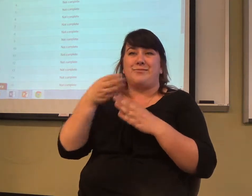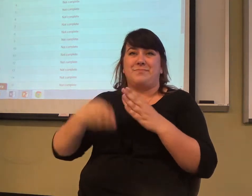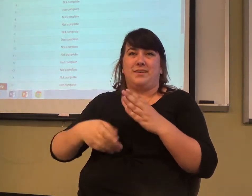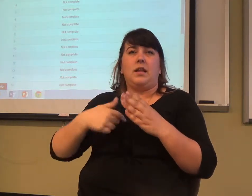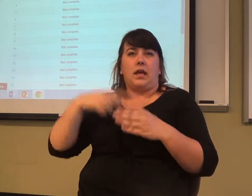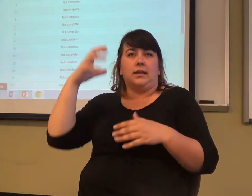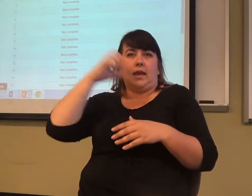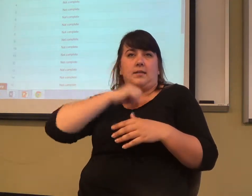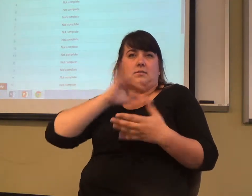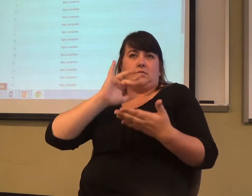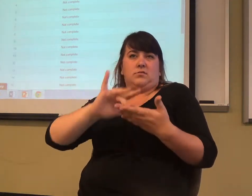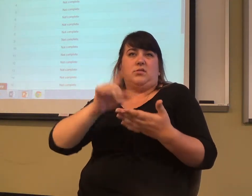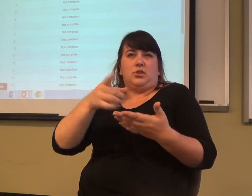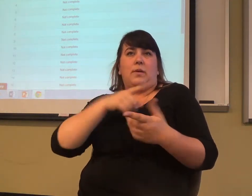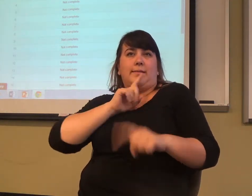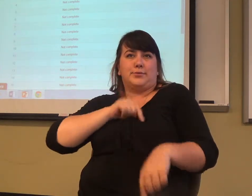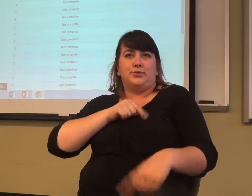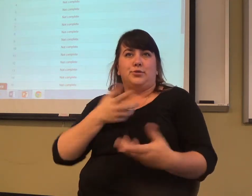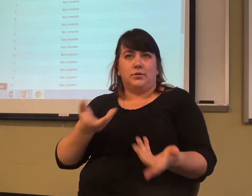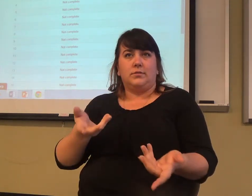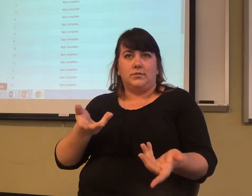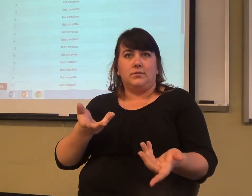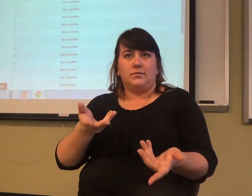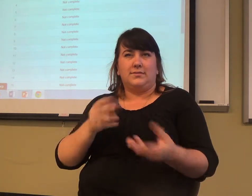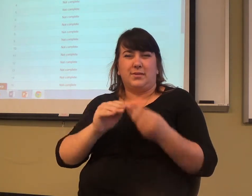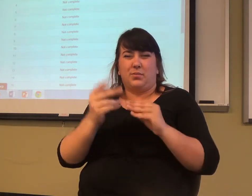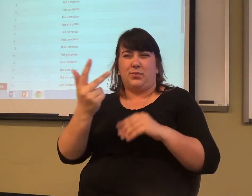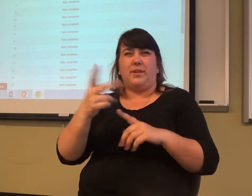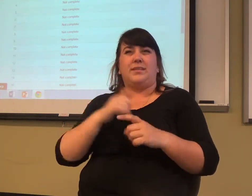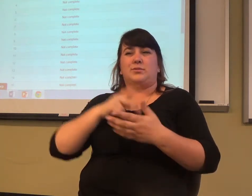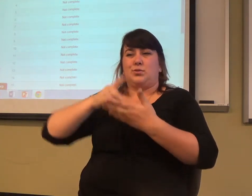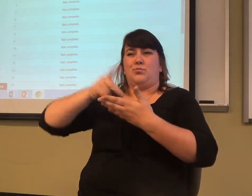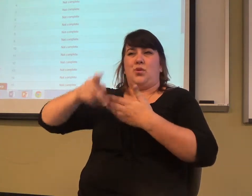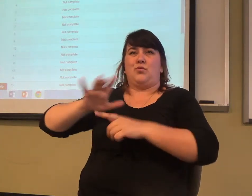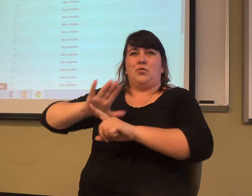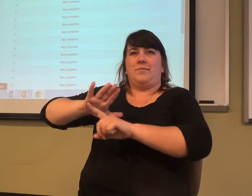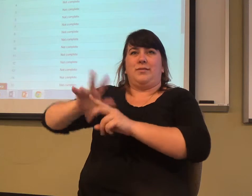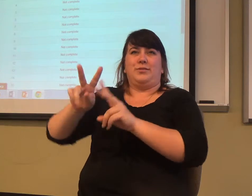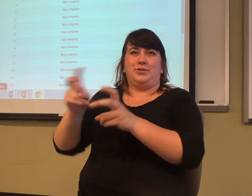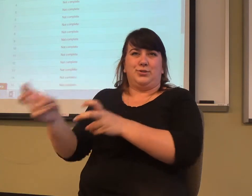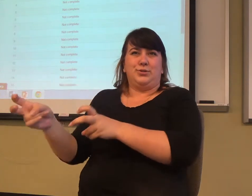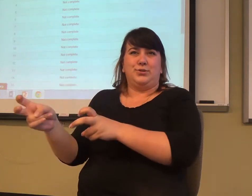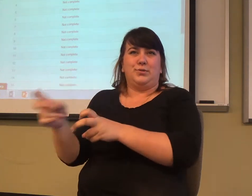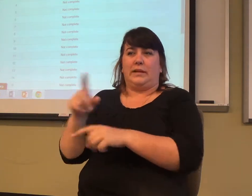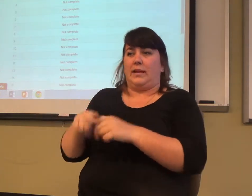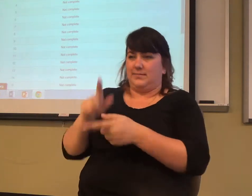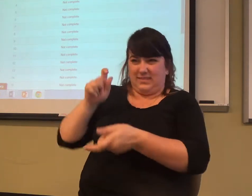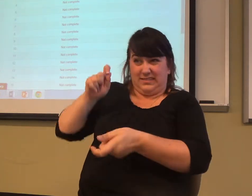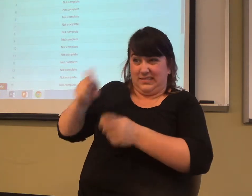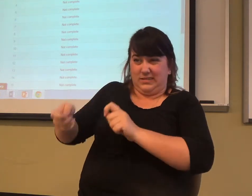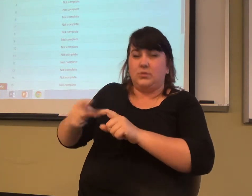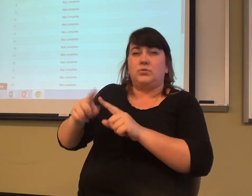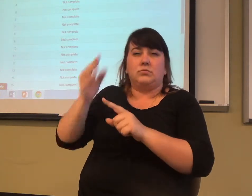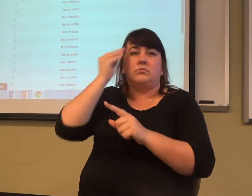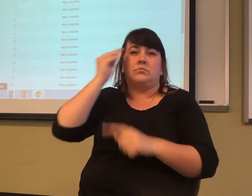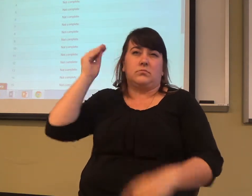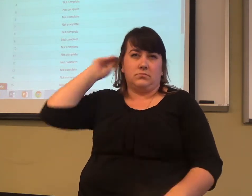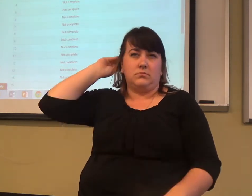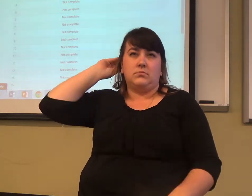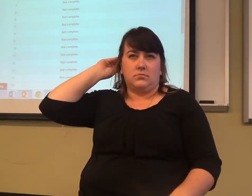you have made a guess. Okay? That's a programmatic issue that we can't override. So just keep that in mind. Not